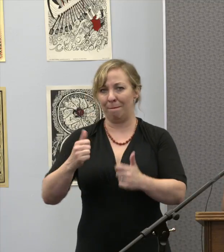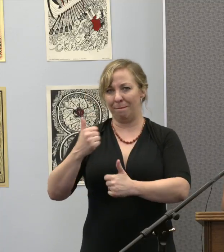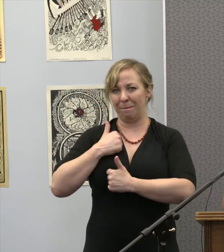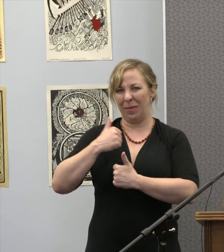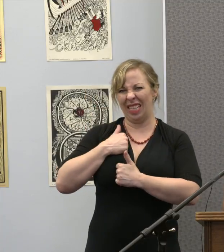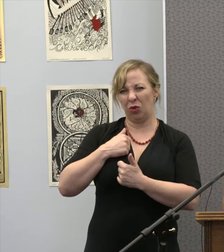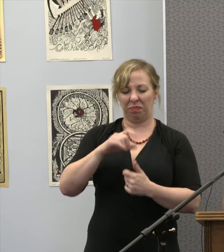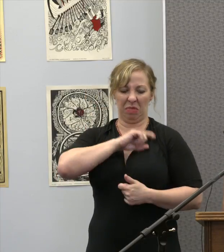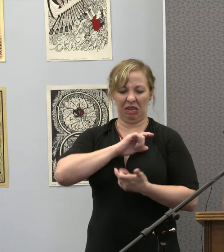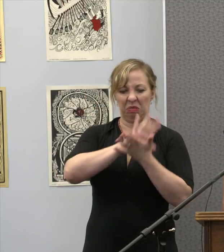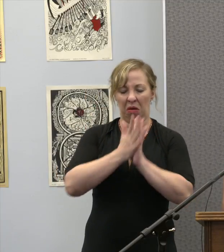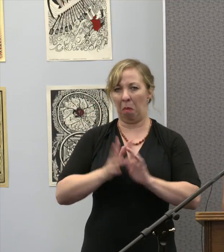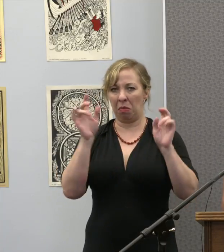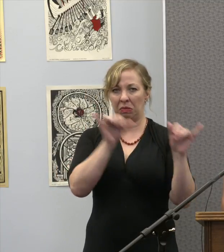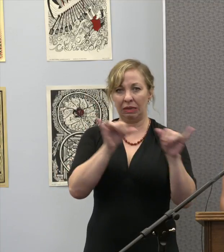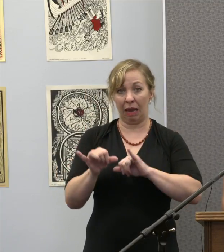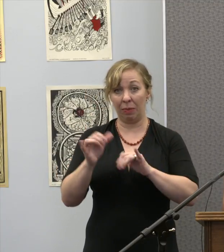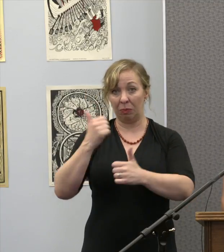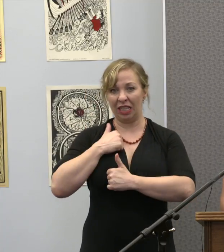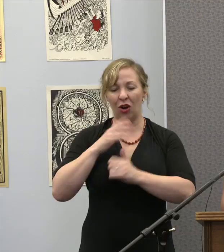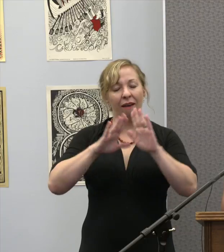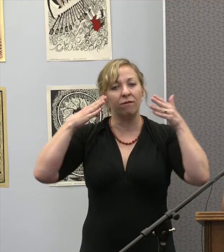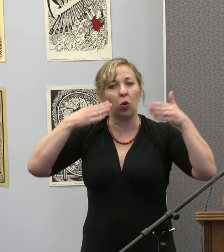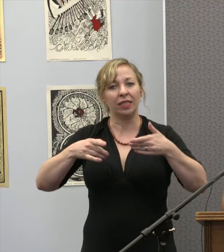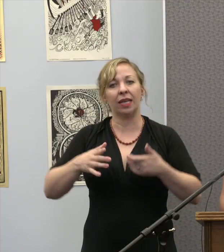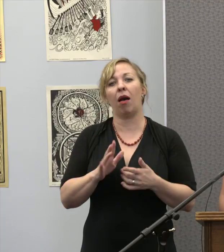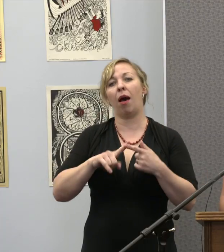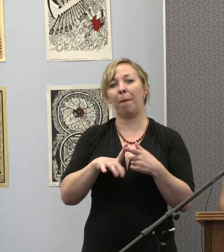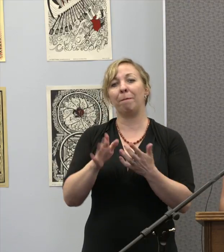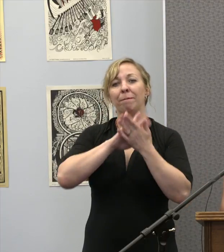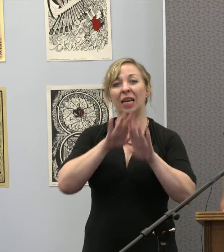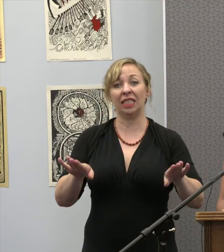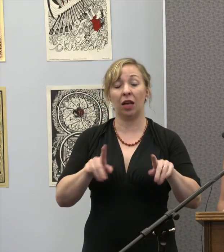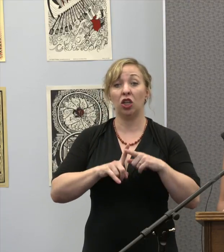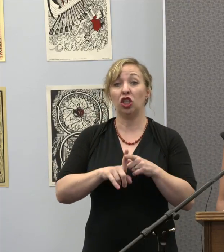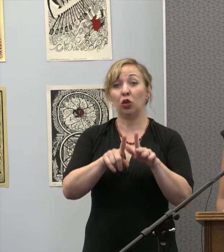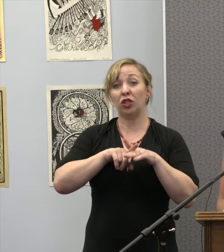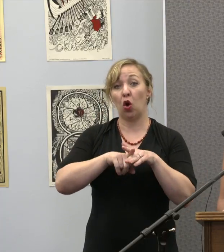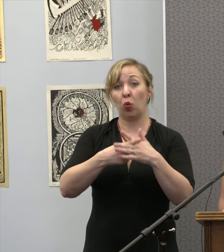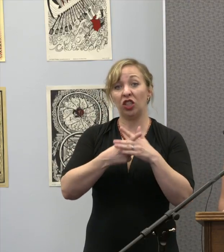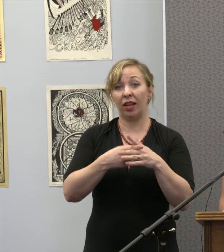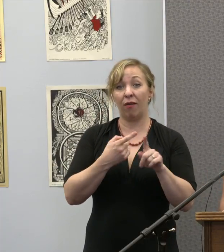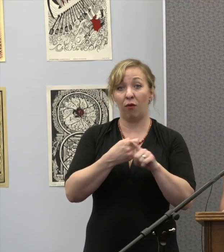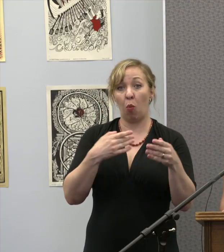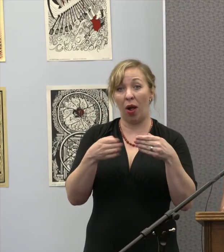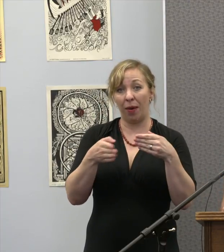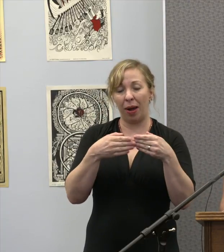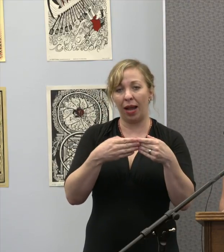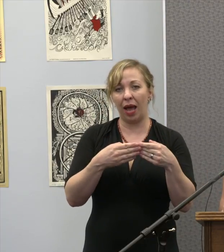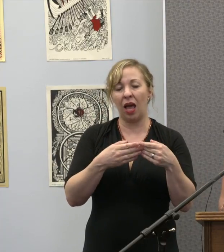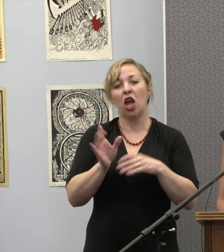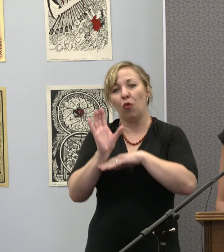militarism, and peace. Natalia is originally from Guatemala and was forced to immigrate to Canada with